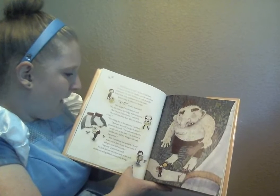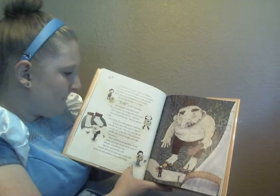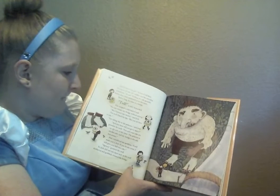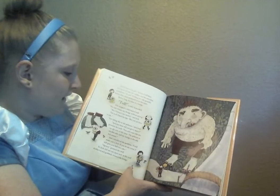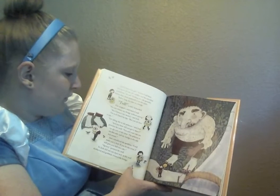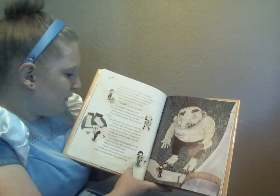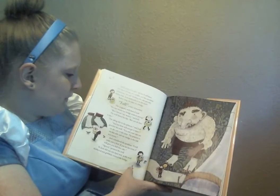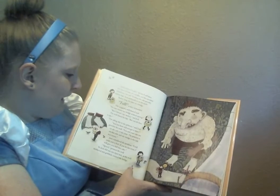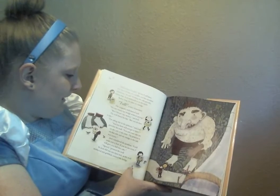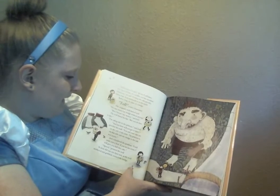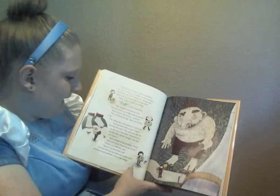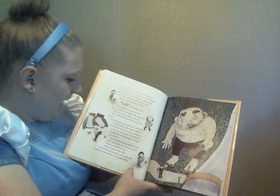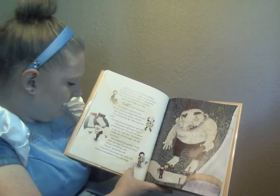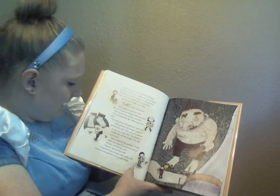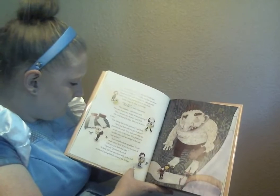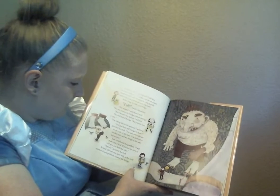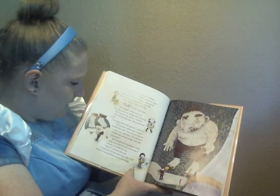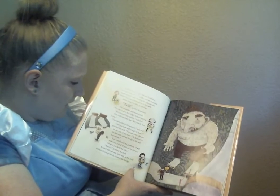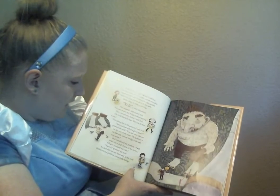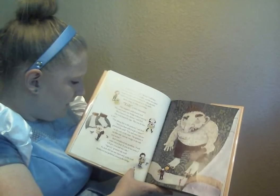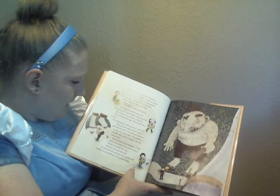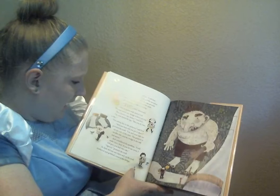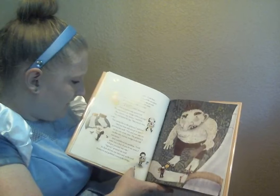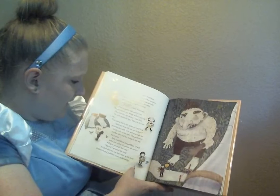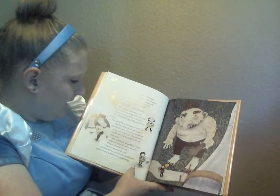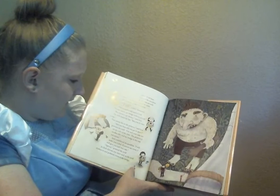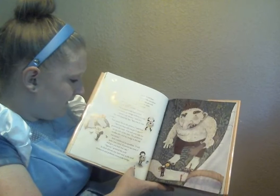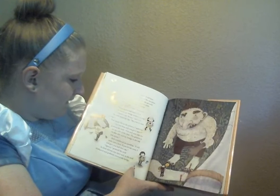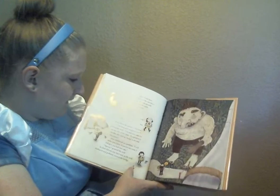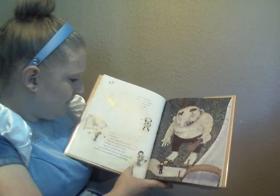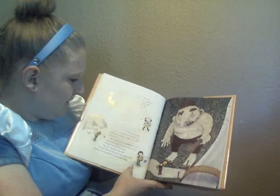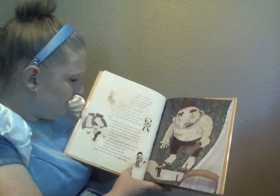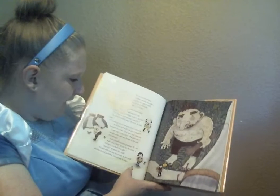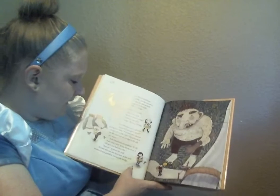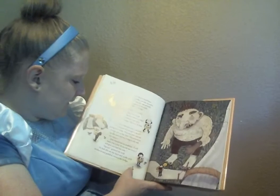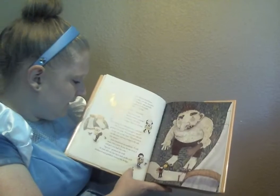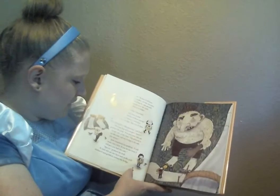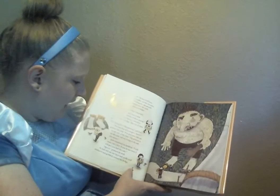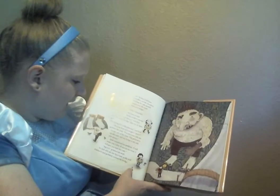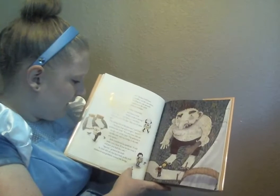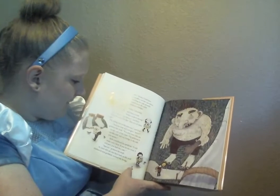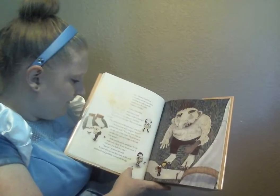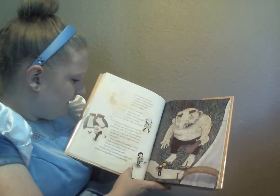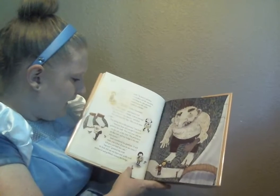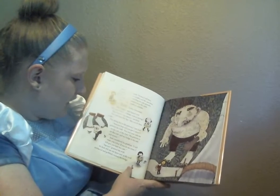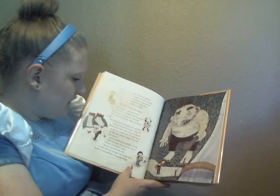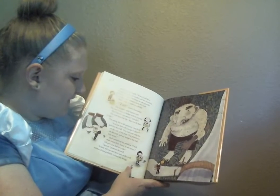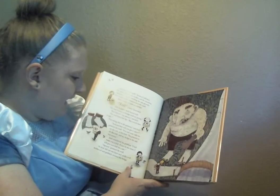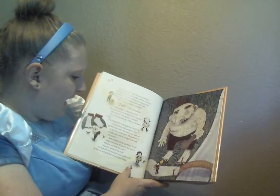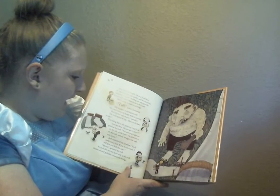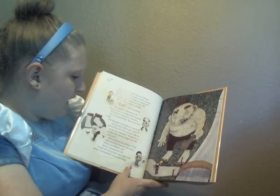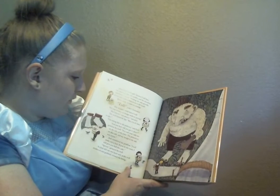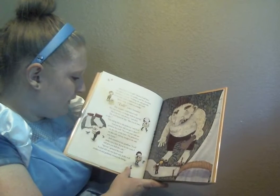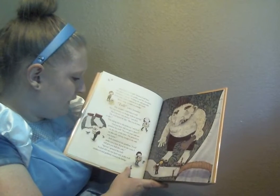"But you do have a cake." "I'm taking this to the princess," said Jack. "And just how will you